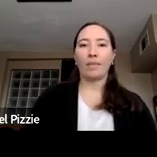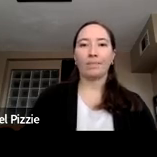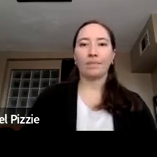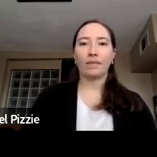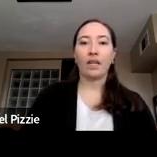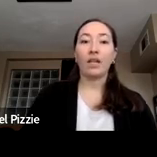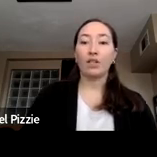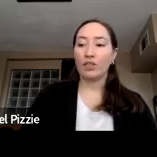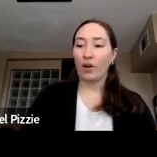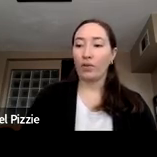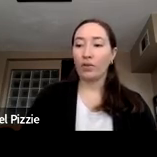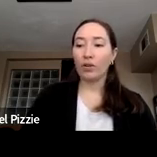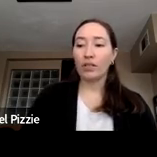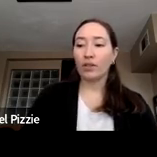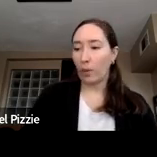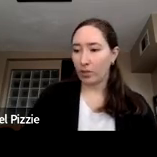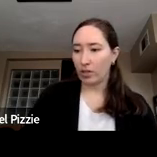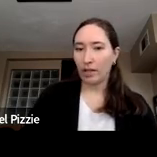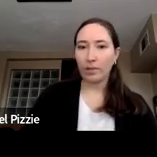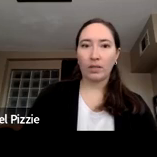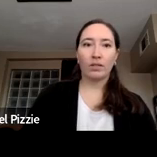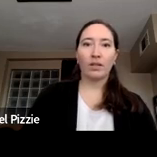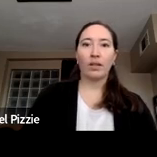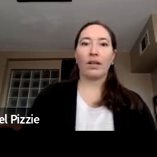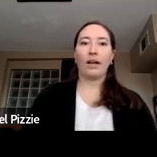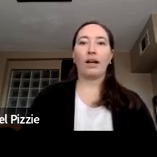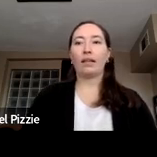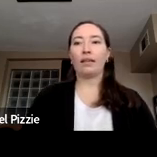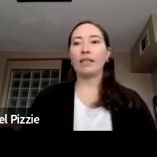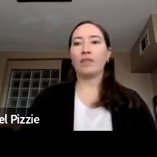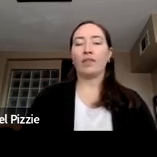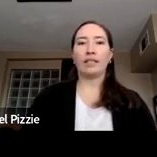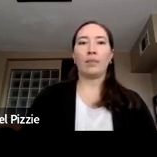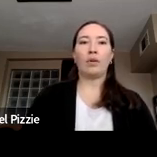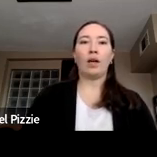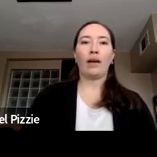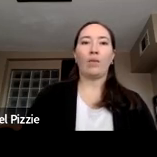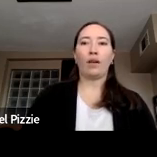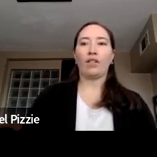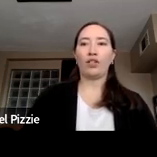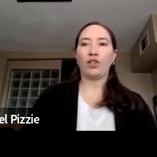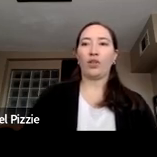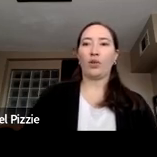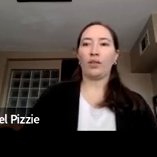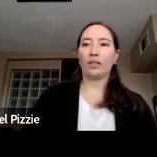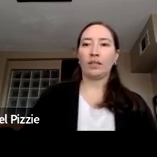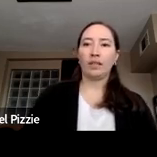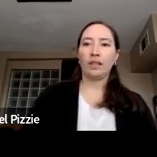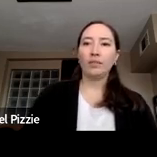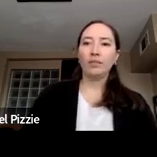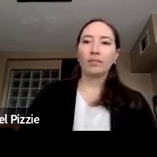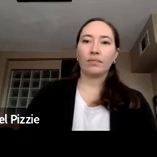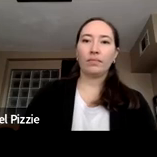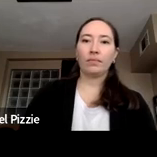Okay, so those are our different question types. Let's say, for example, I wanted to